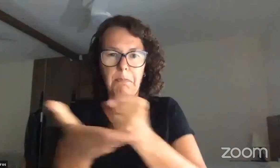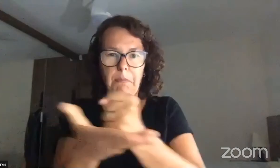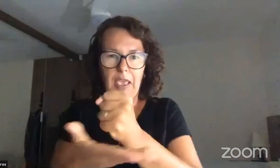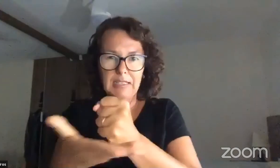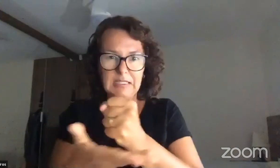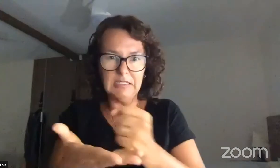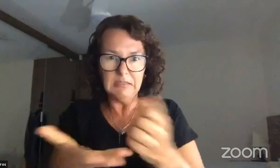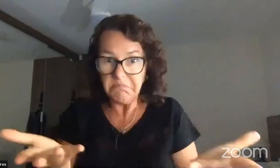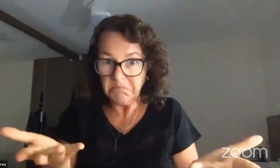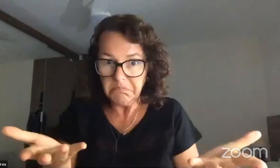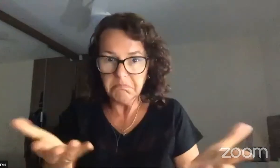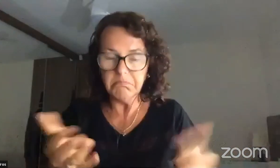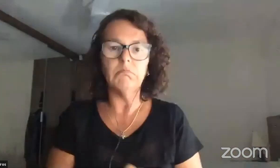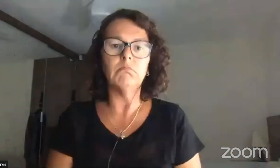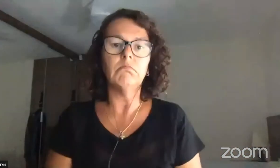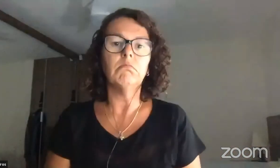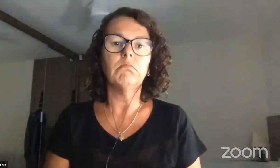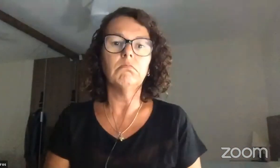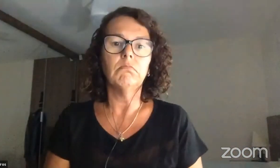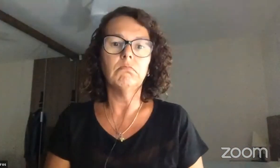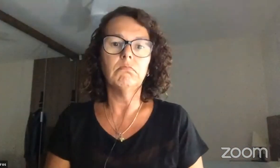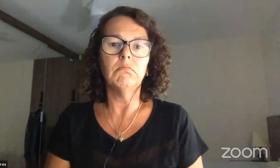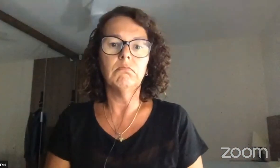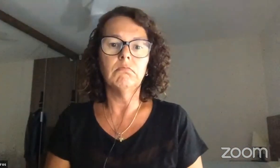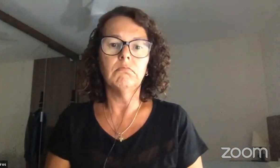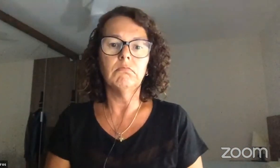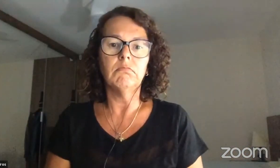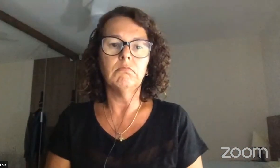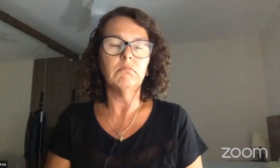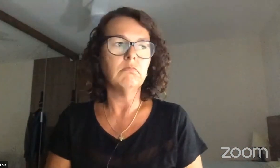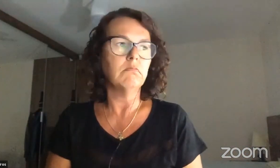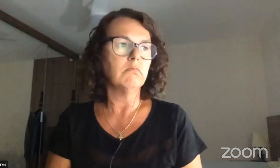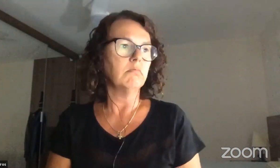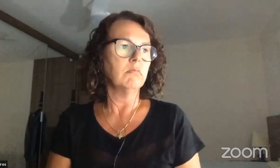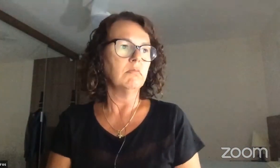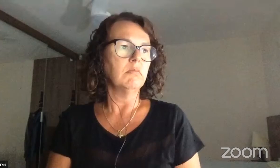And what are the linguistic interactions?